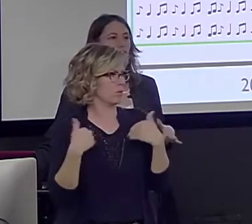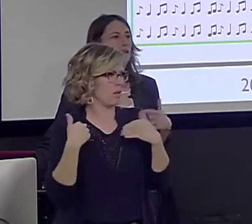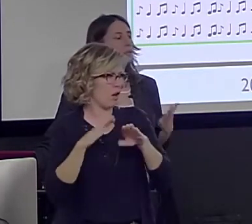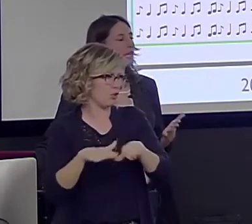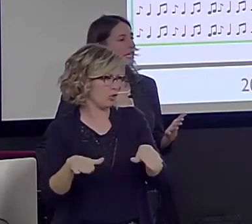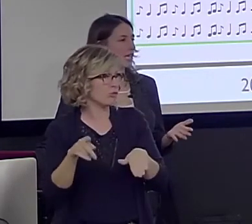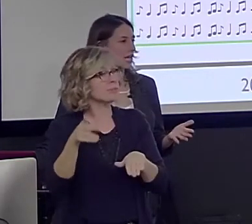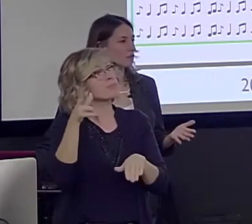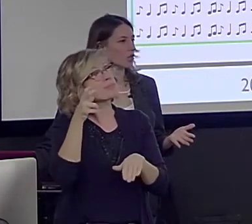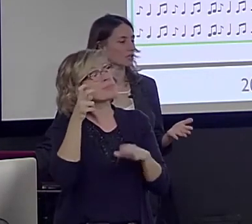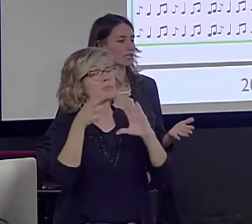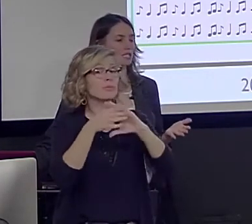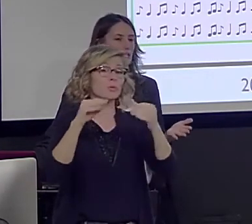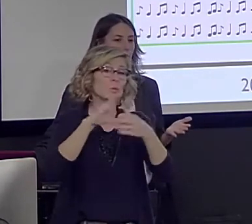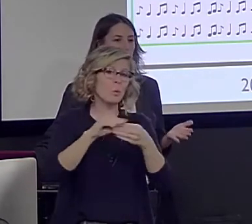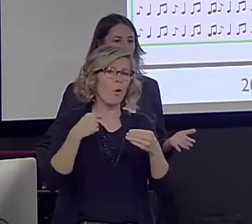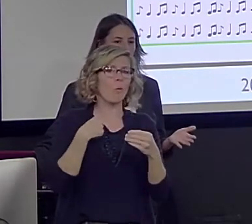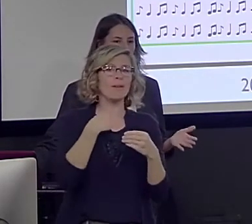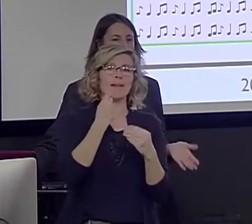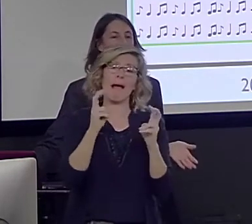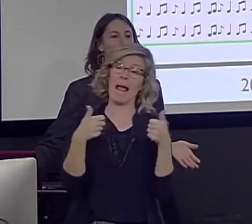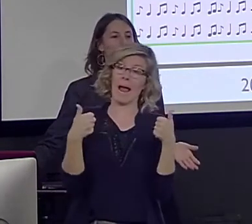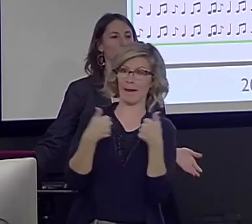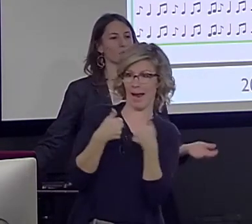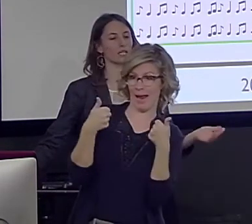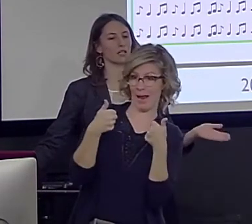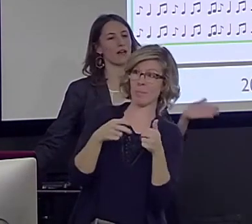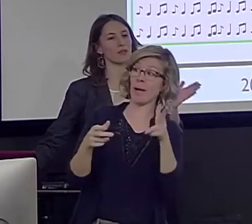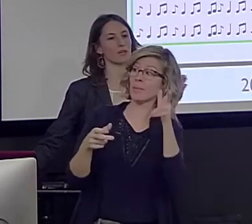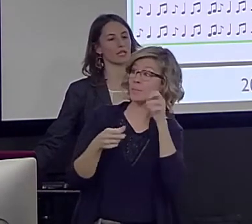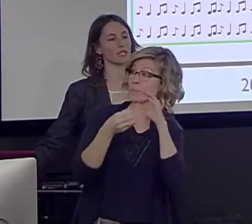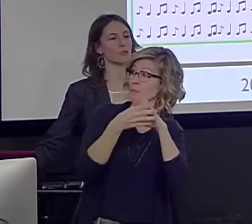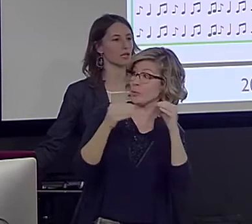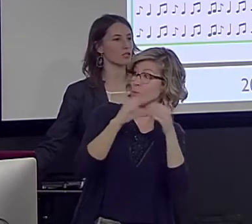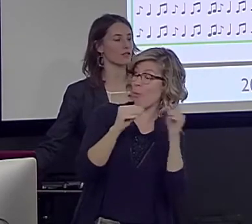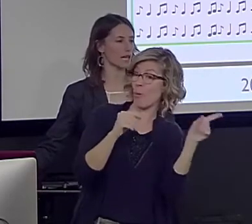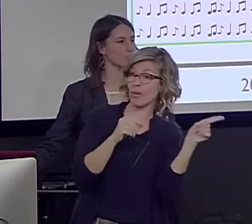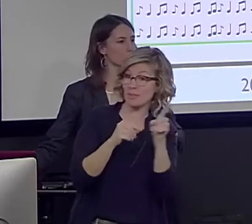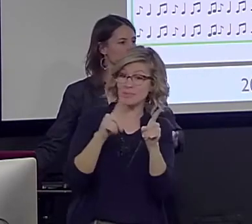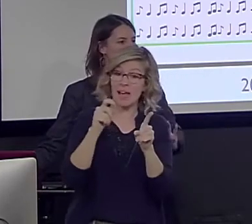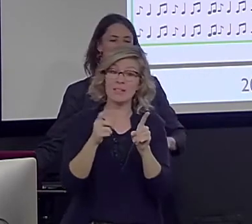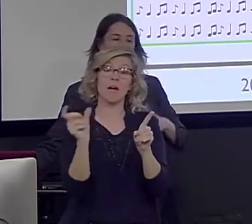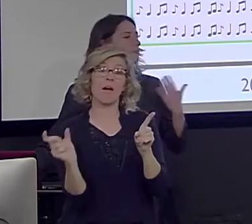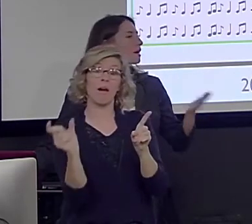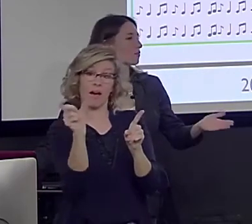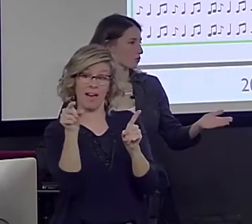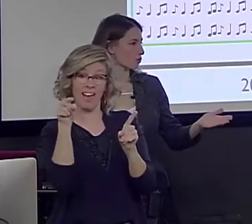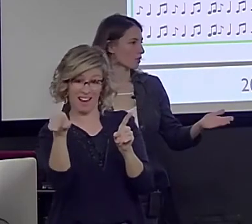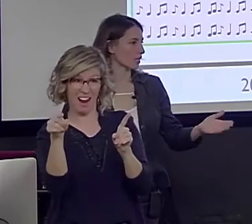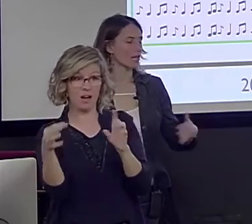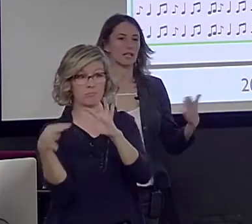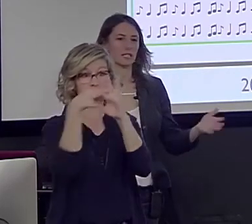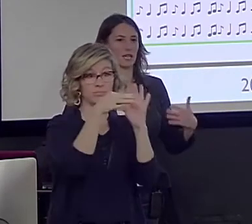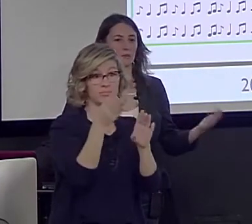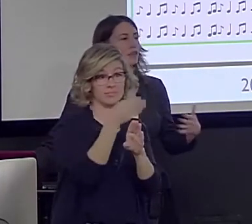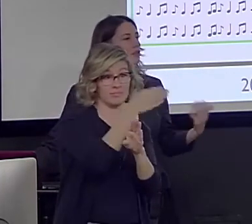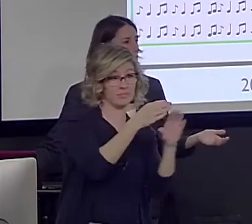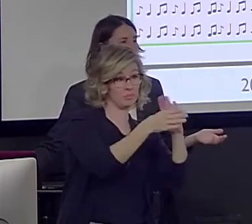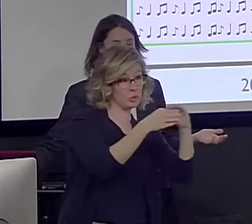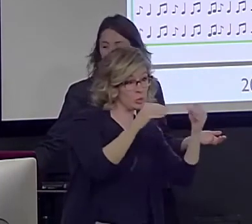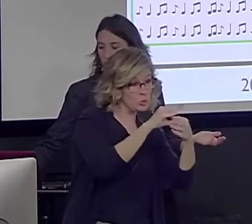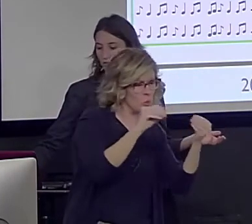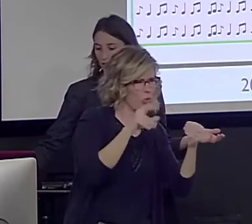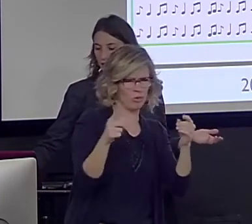story, and they played a game called Does This Come Next? And they would hear either the continuation of that story or some other story, and they had to say